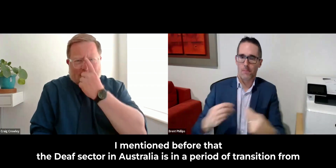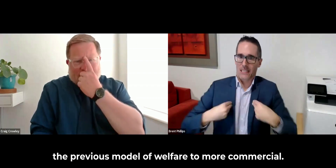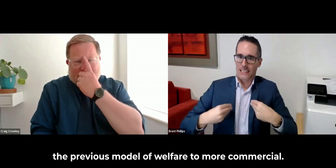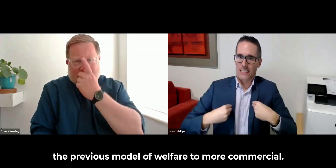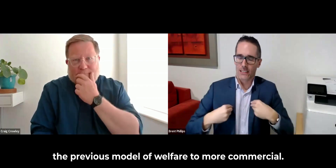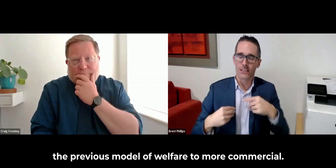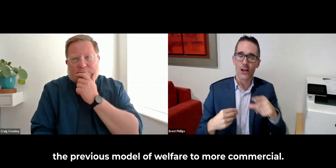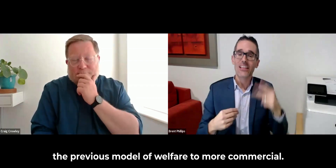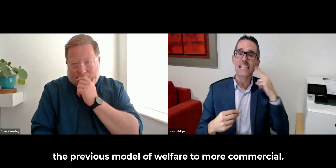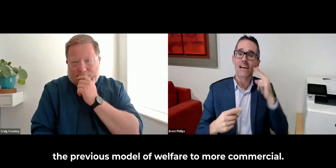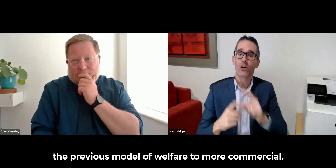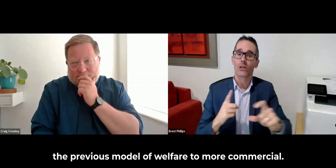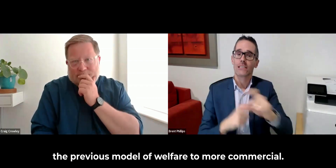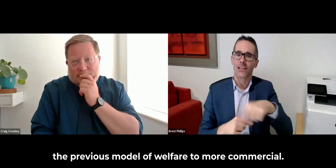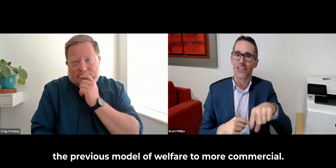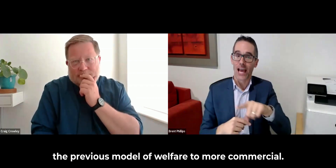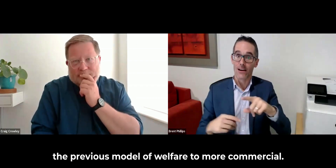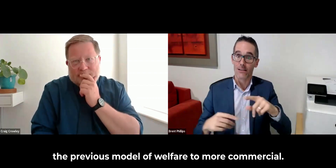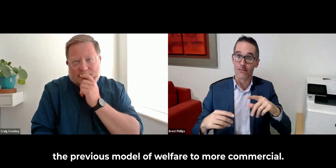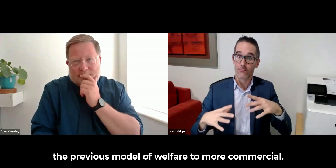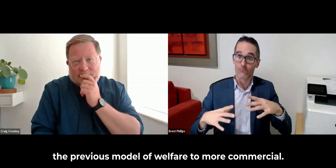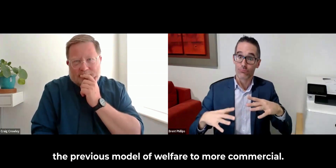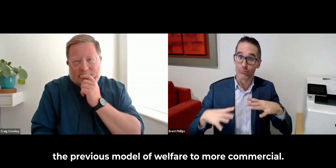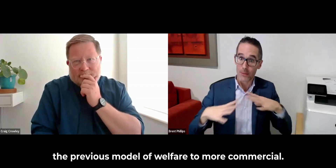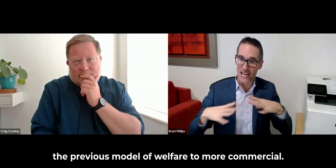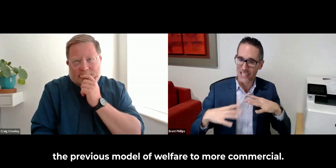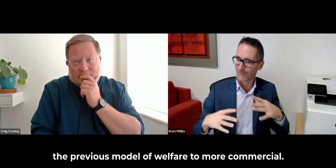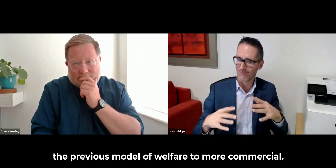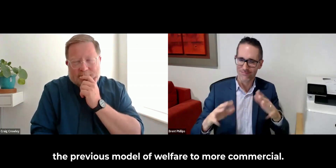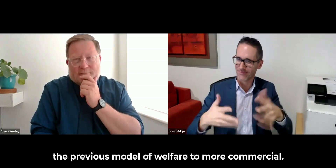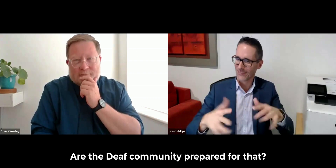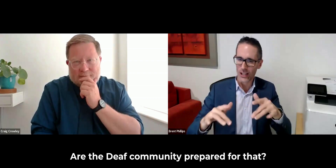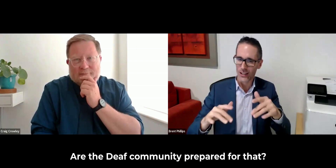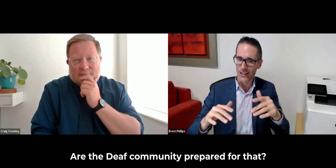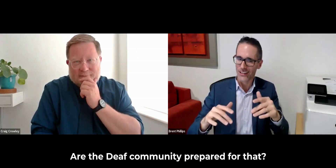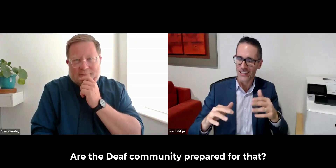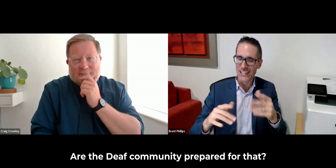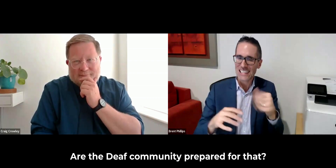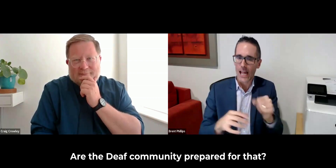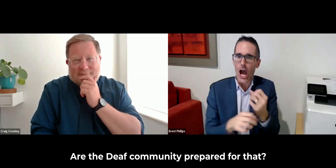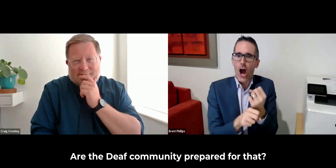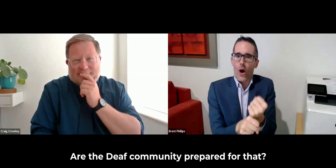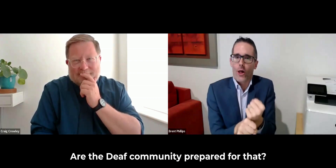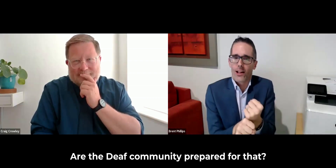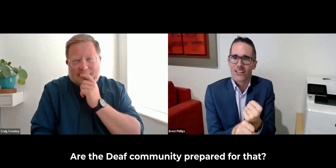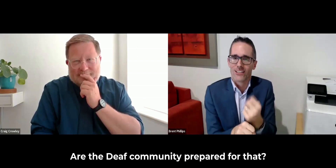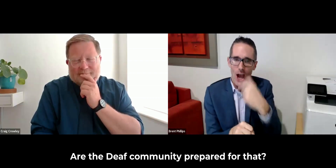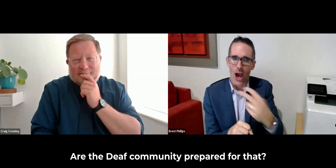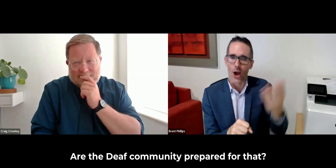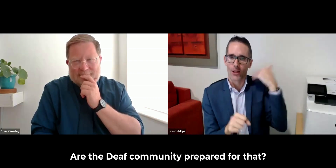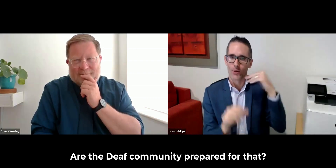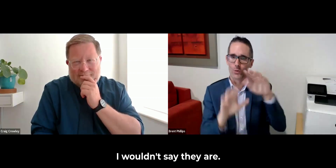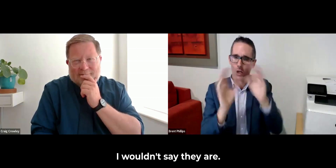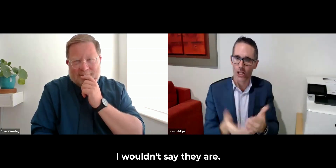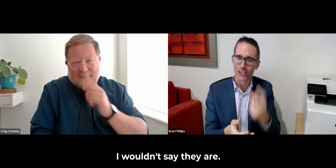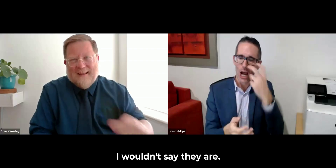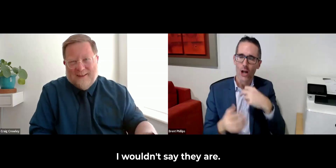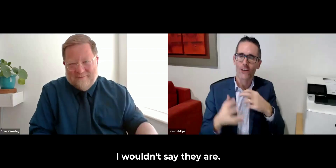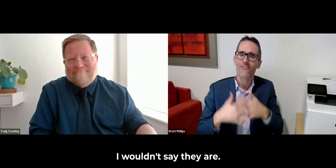from the previous model of welfare to more commercial. Are the deaf community prepared for that? I wouldn't say